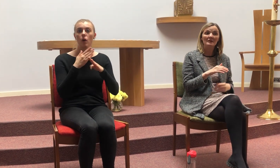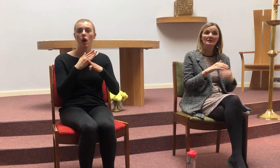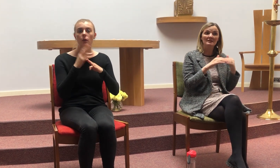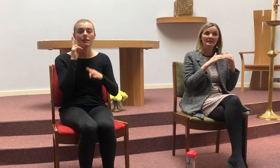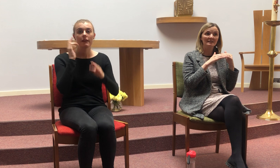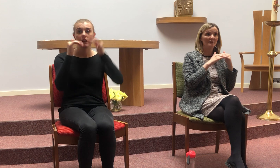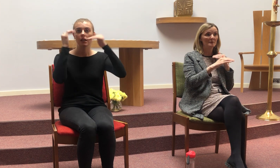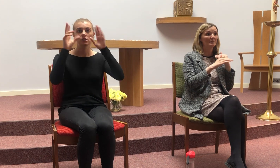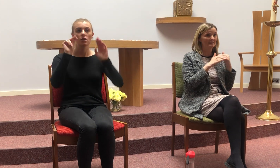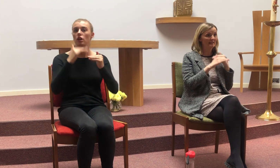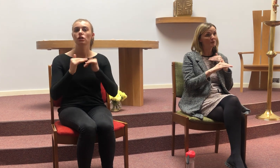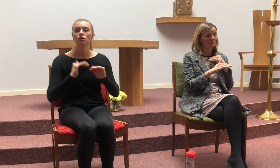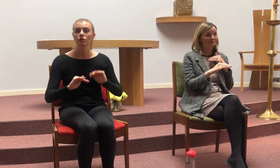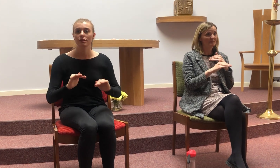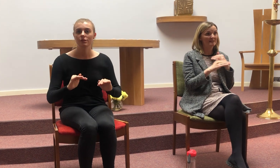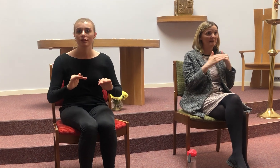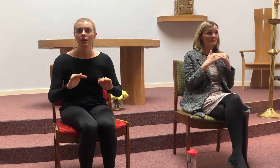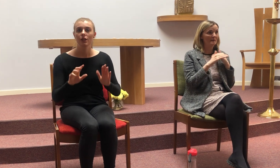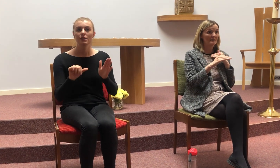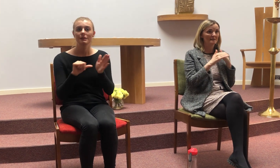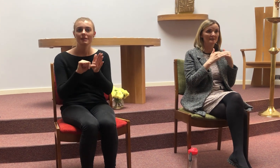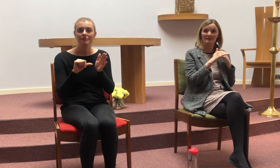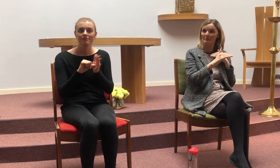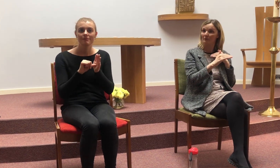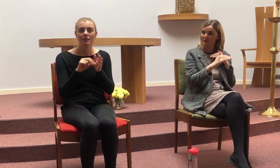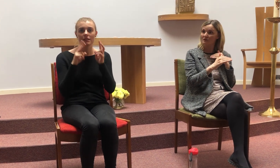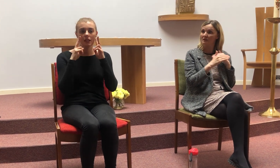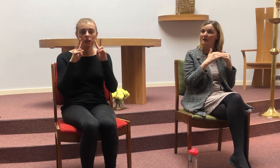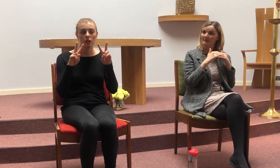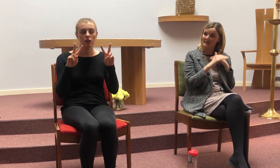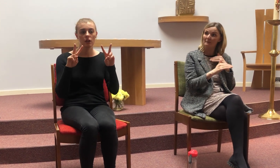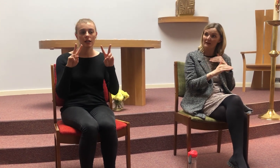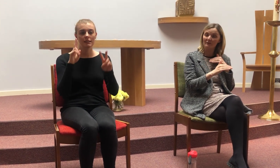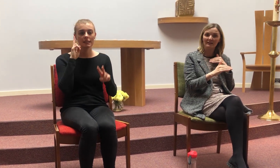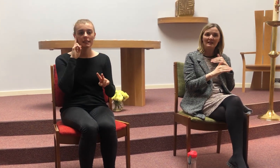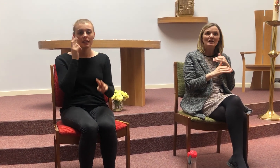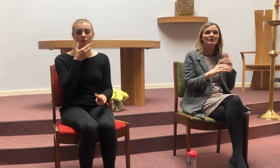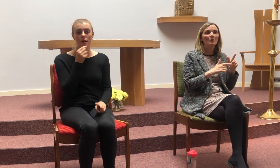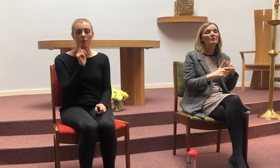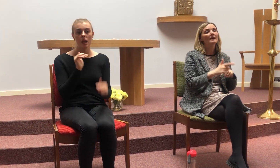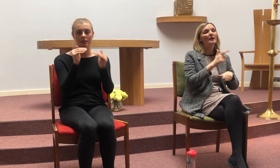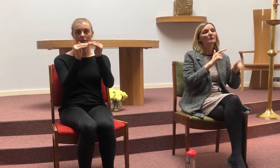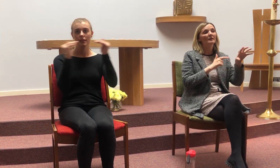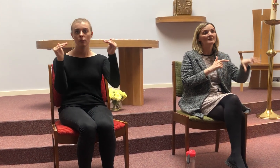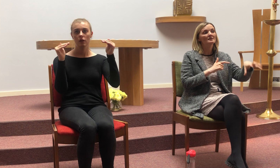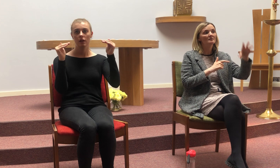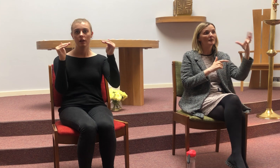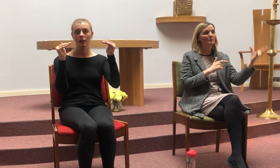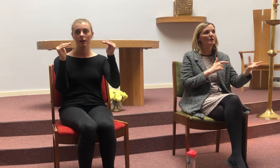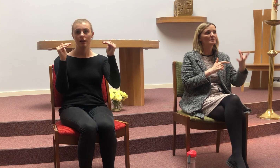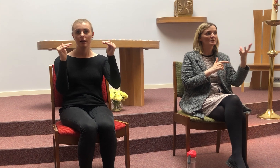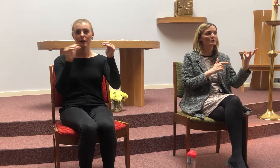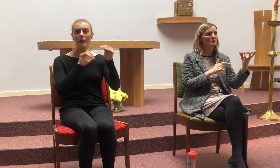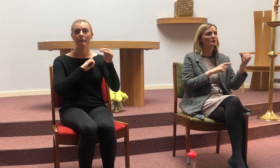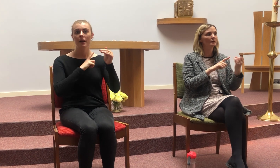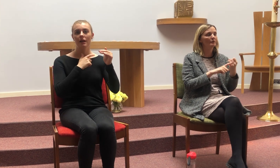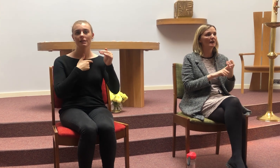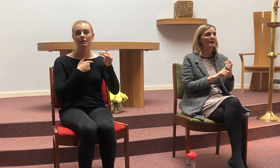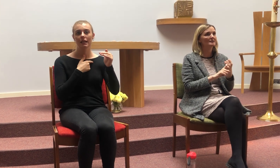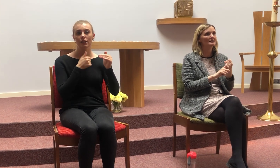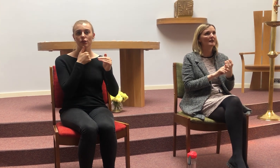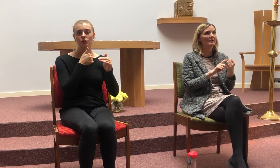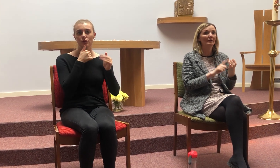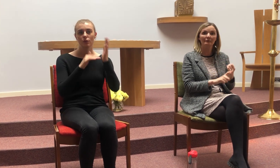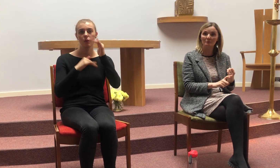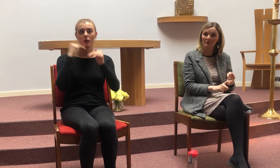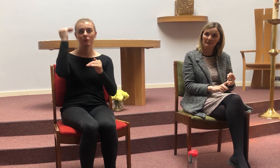time seeing deaf people as an equal, seeing them as a professional on the same level. So now that's kind of prompted us to look